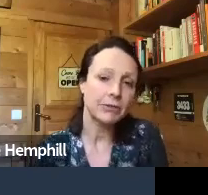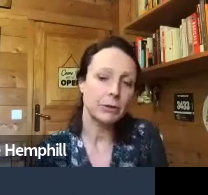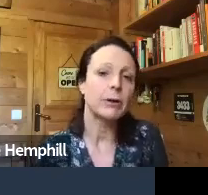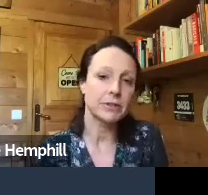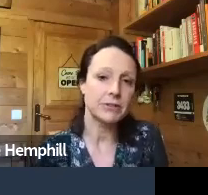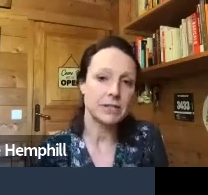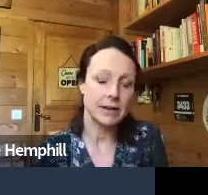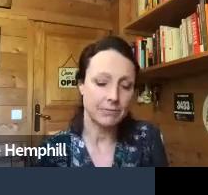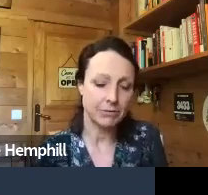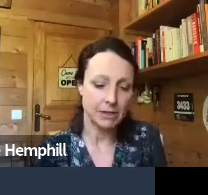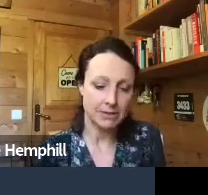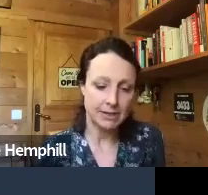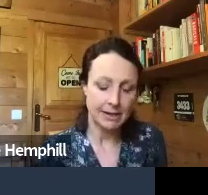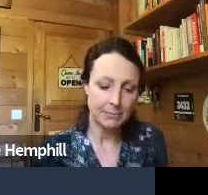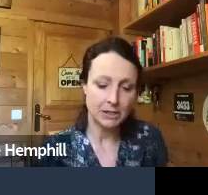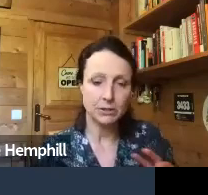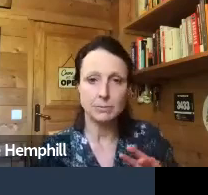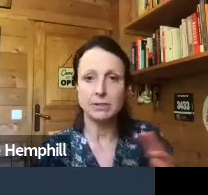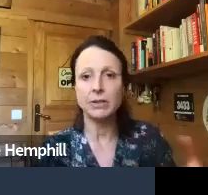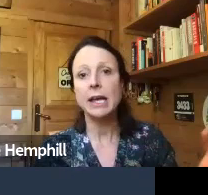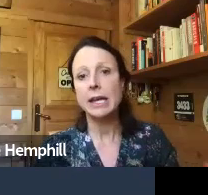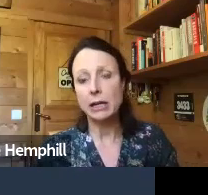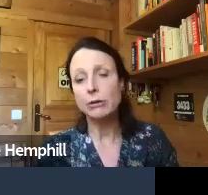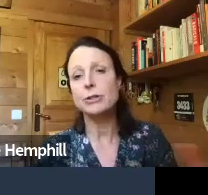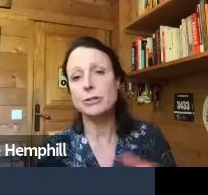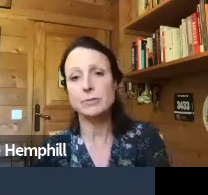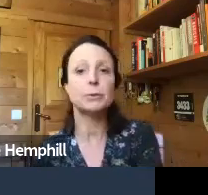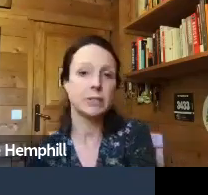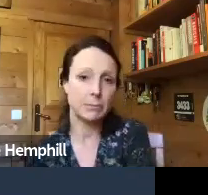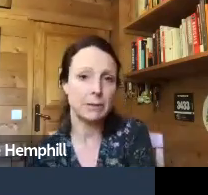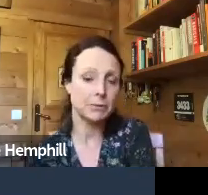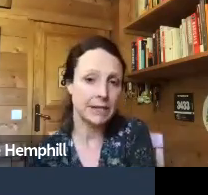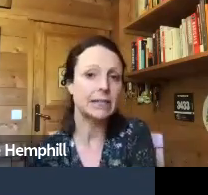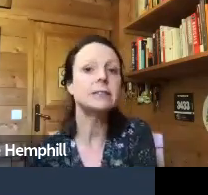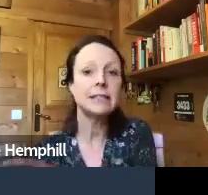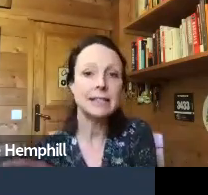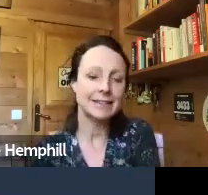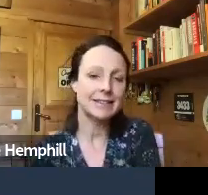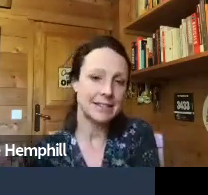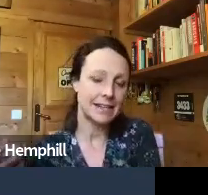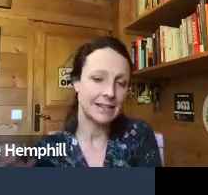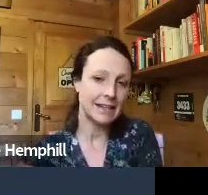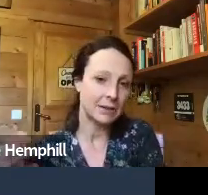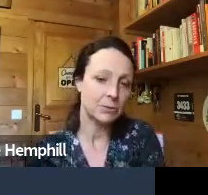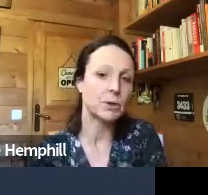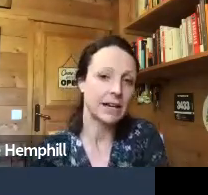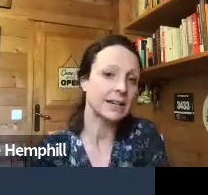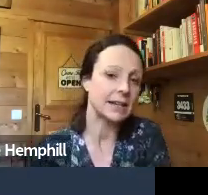few positives to come from this in terms of inclusion supporting people now understand and work out how best